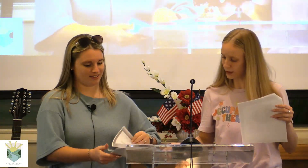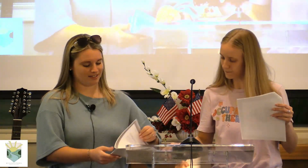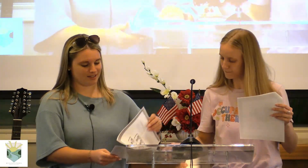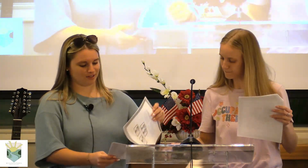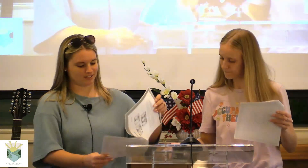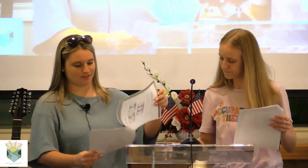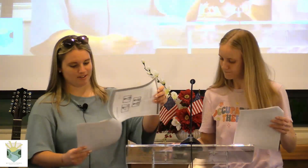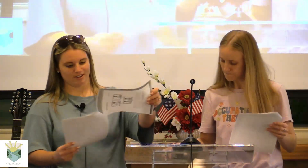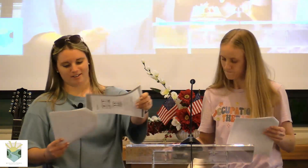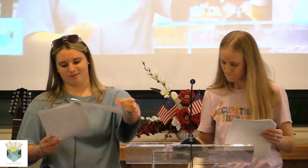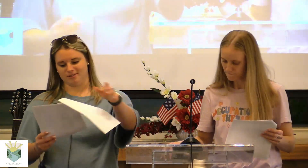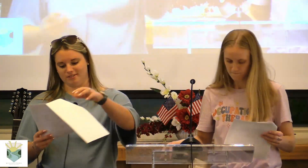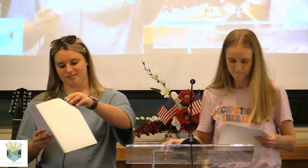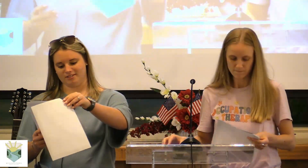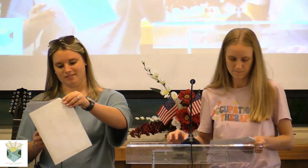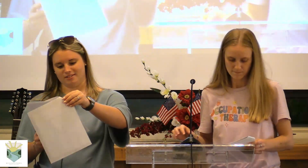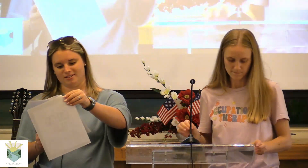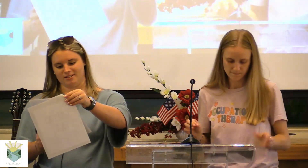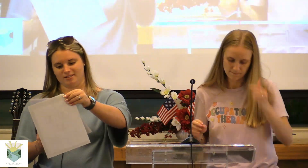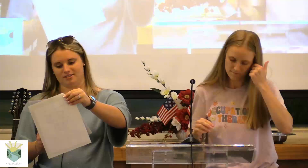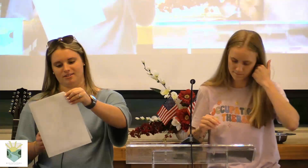So let's go on to the next one.